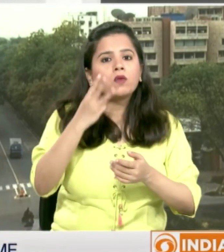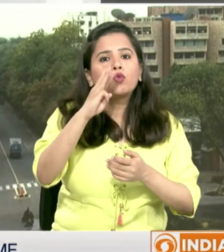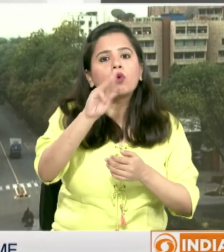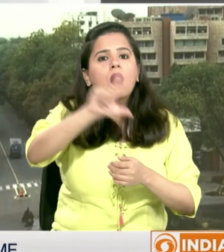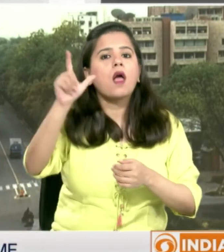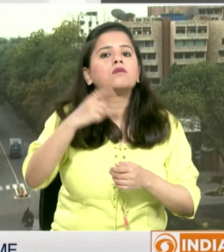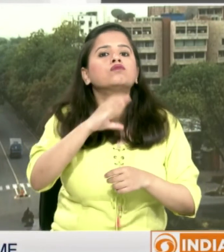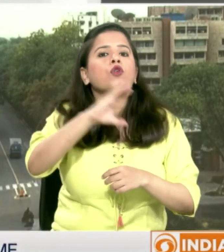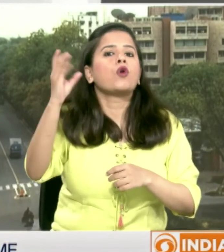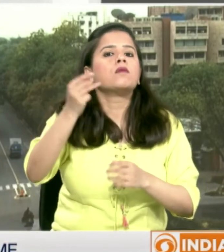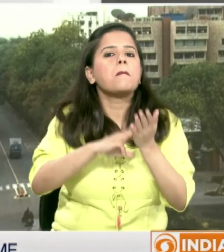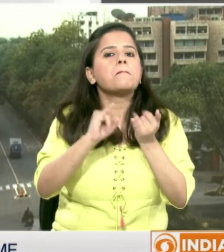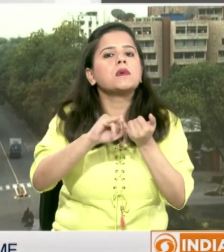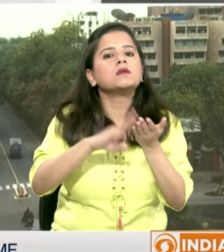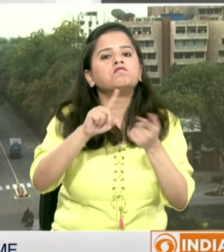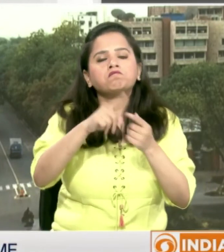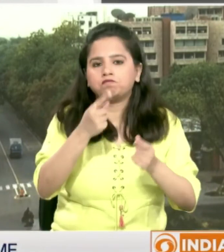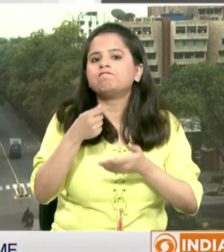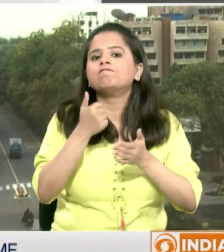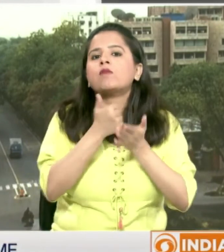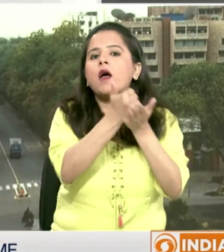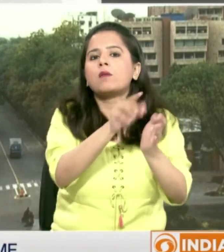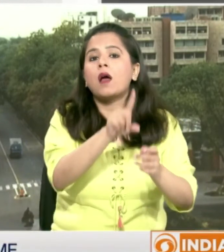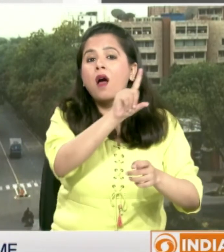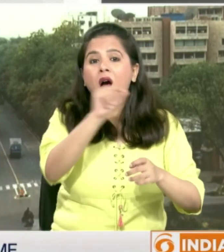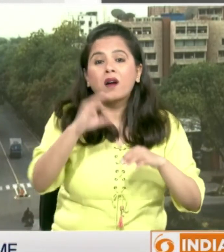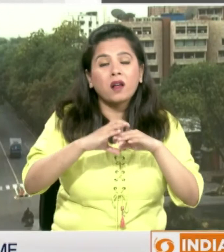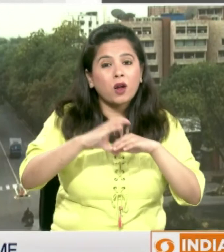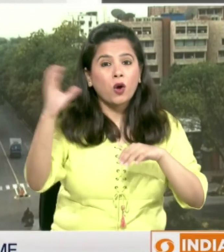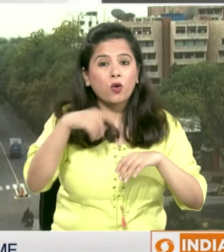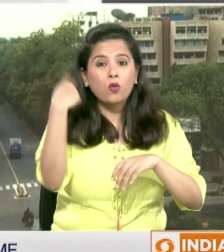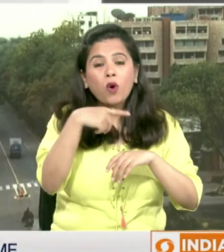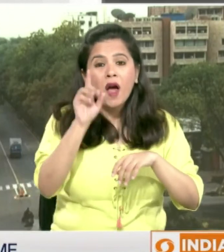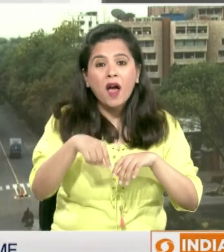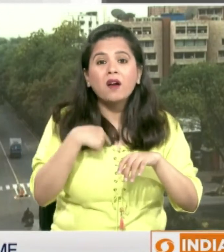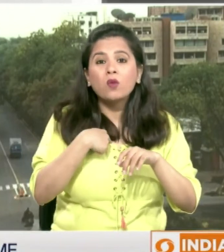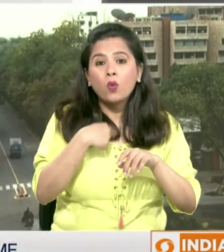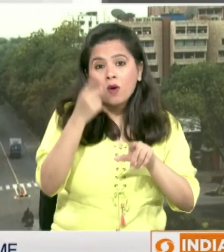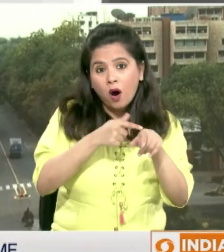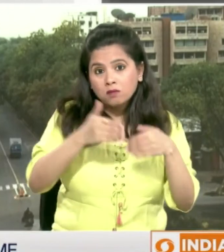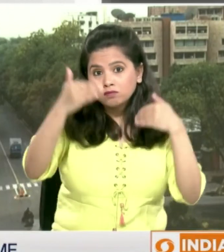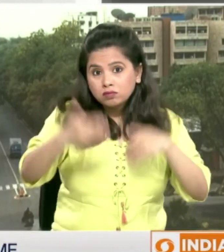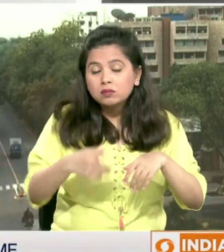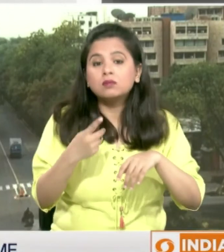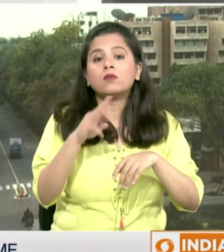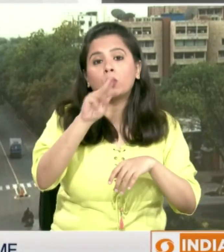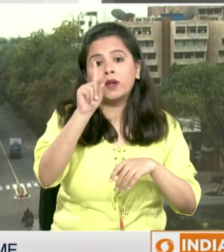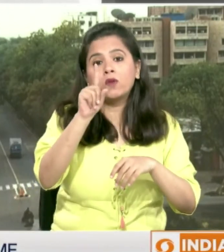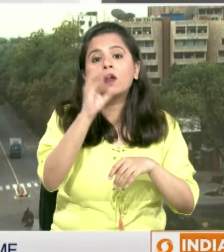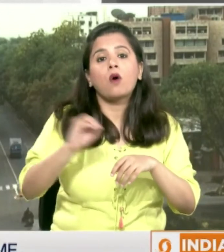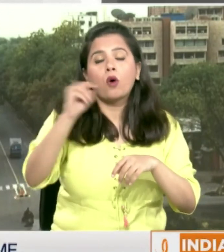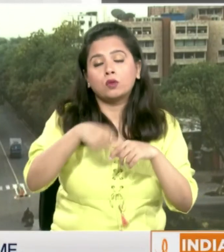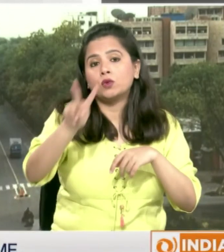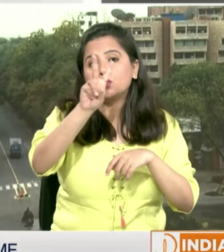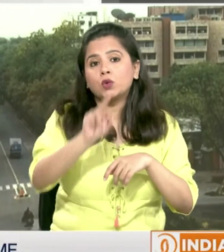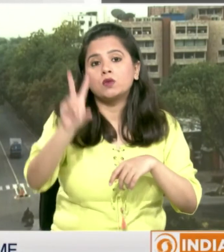for the MSMEs with the turnover up to 100 crore rupees till 31st of October this year.